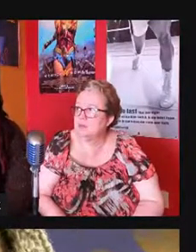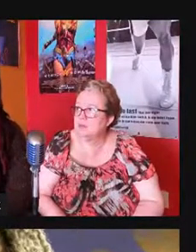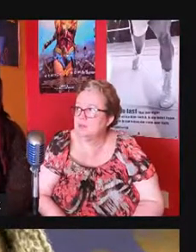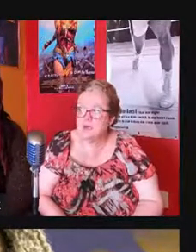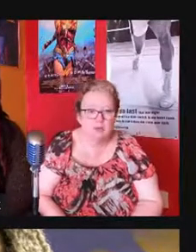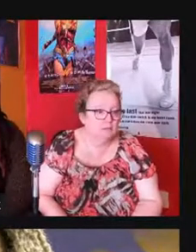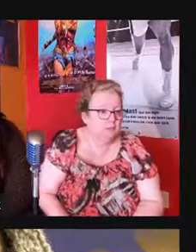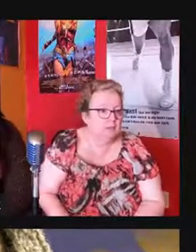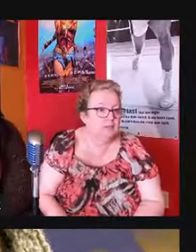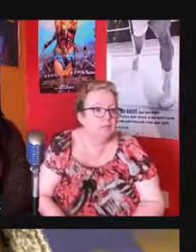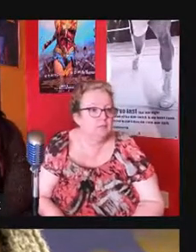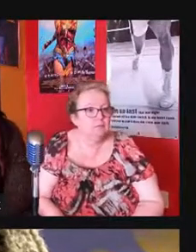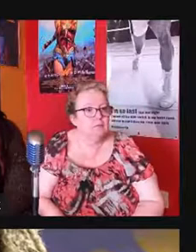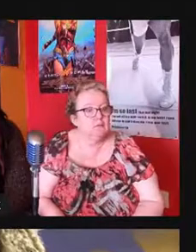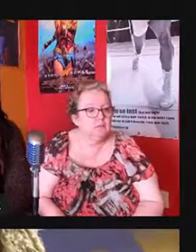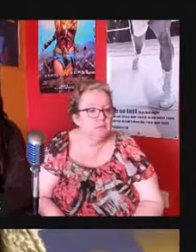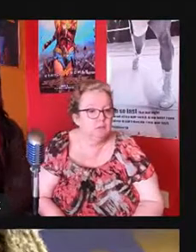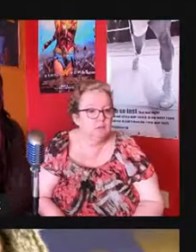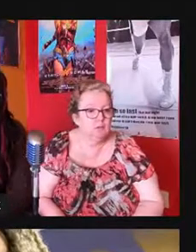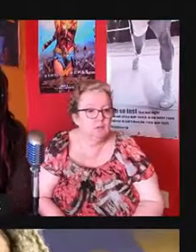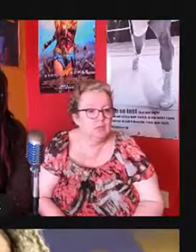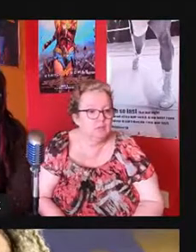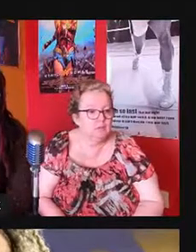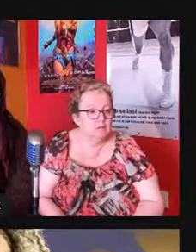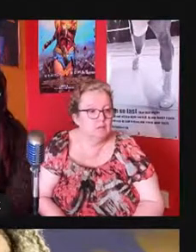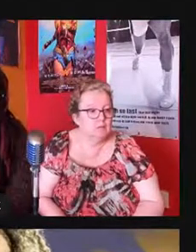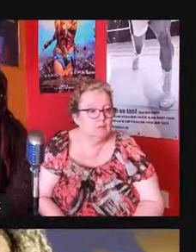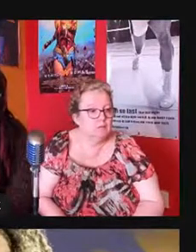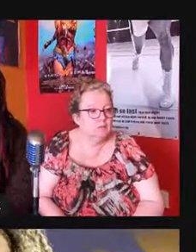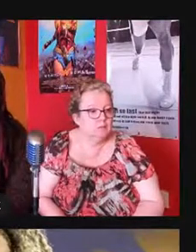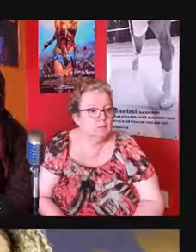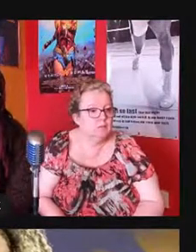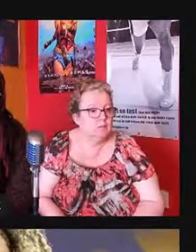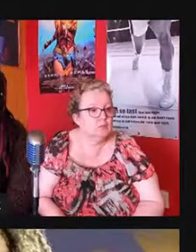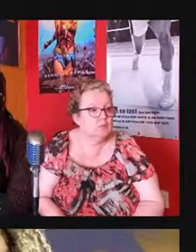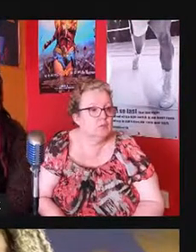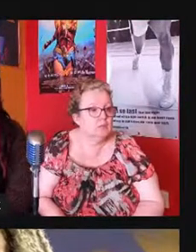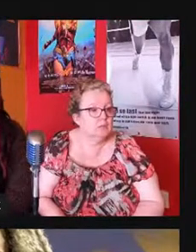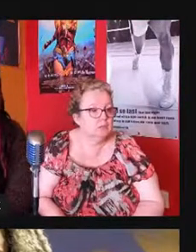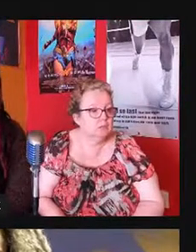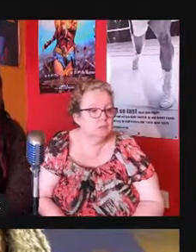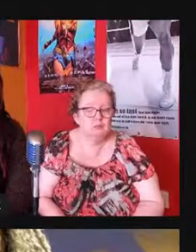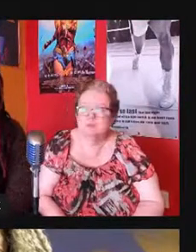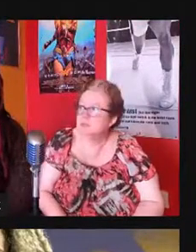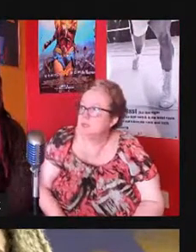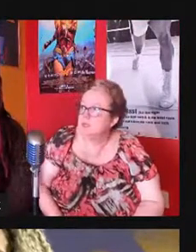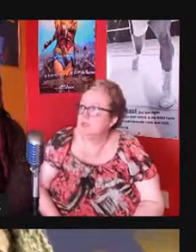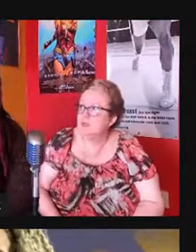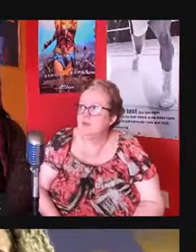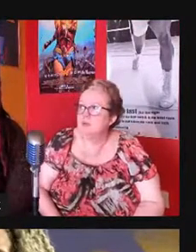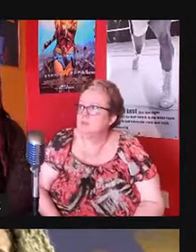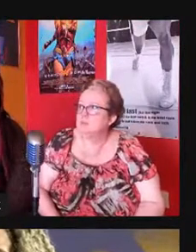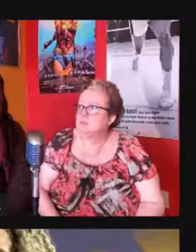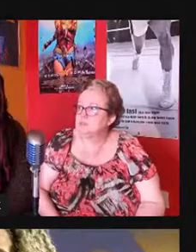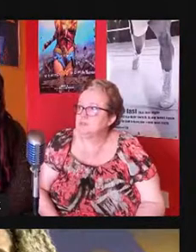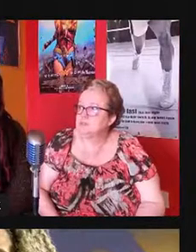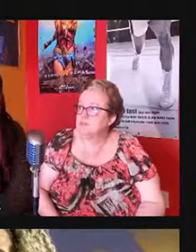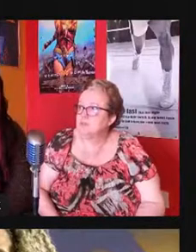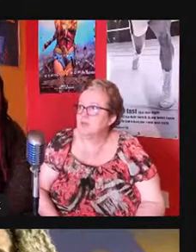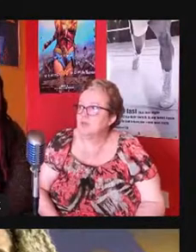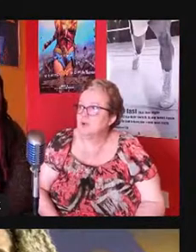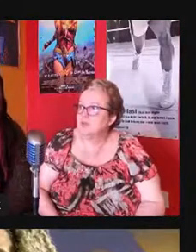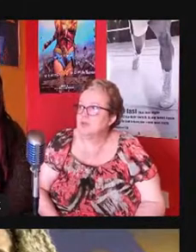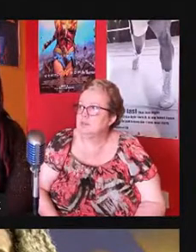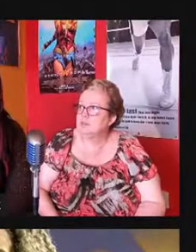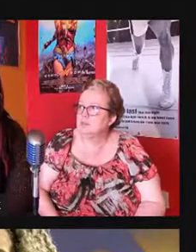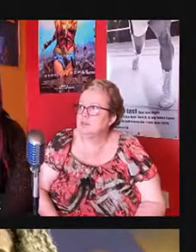word piece I have, you know, about why we don't need the you know, this proposition, you know. And yeah, and since then it's